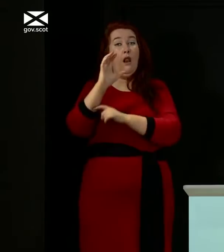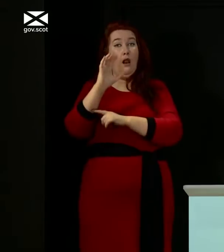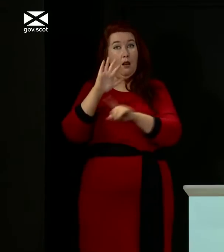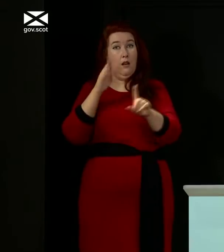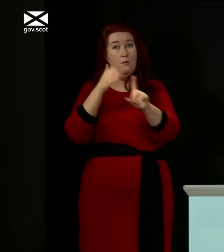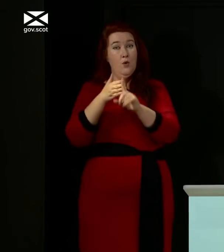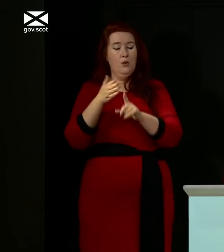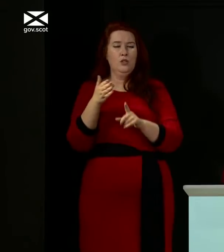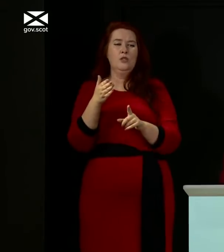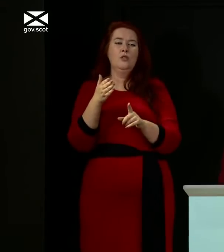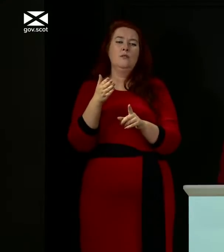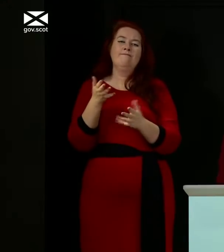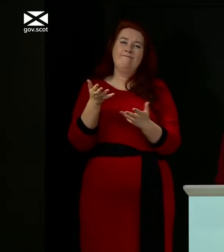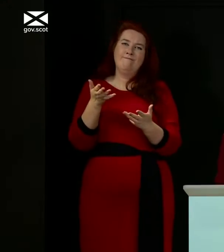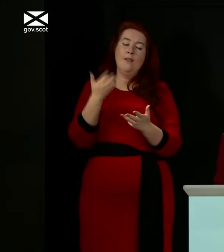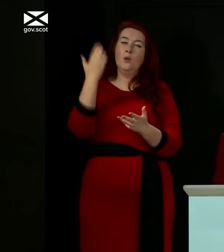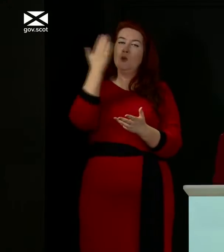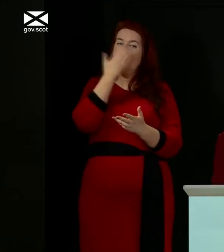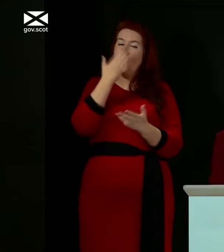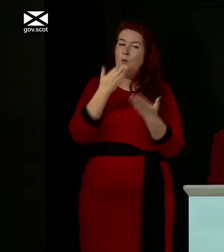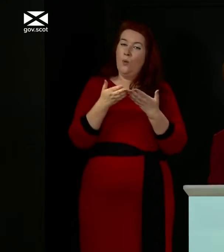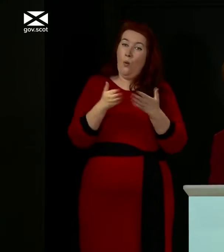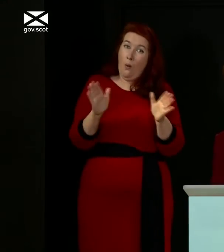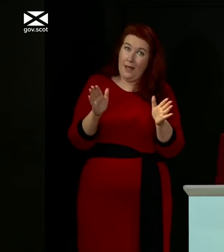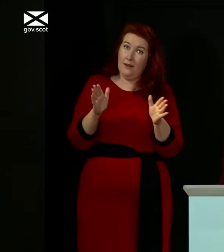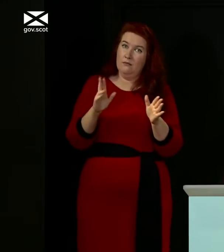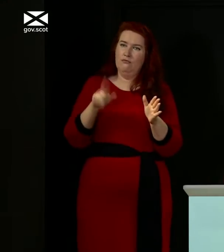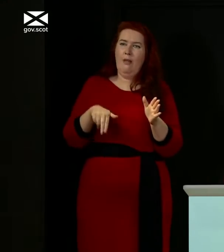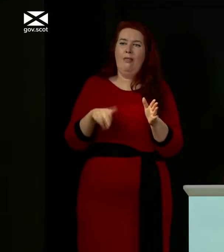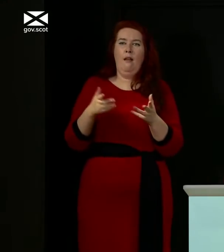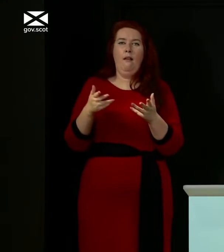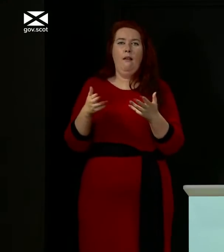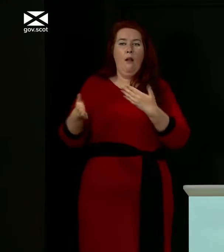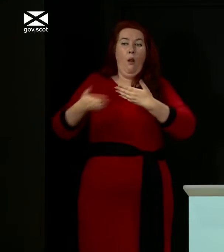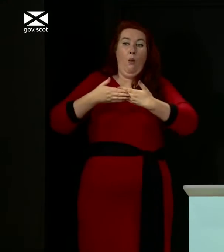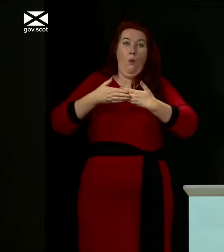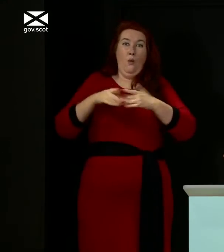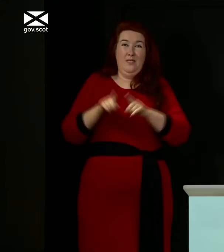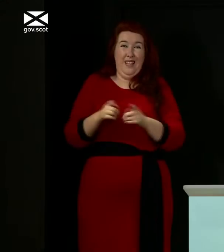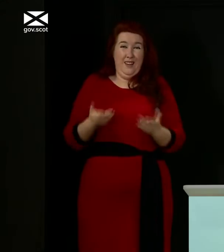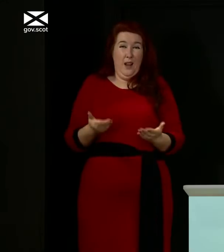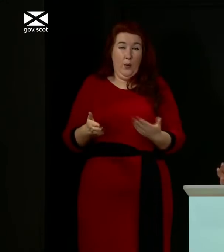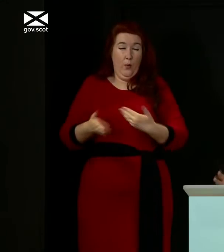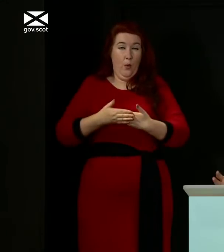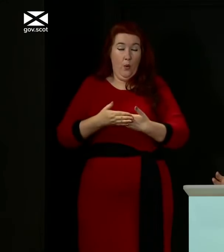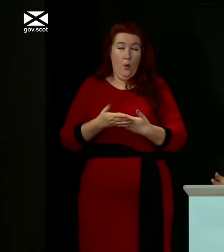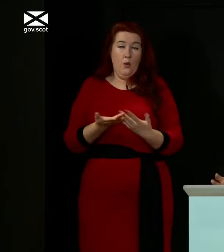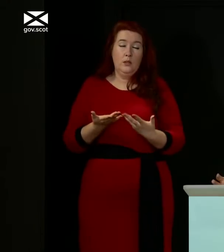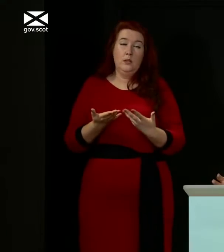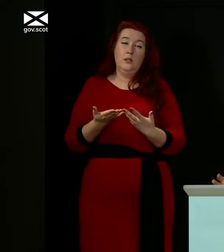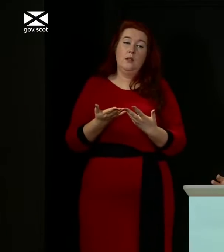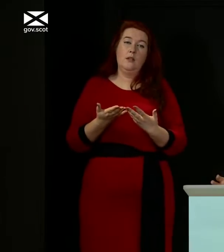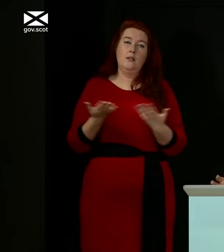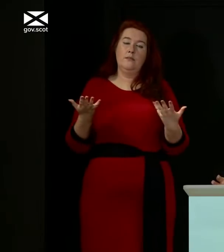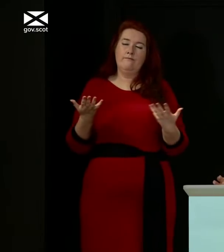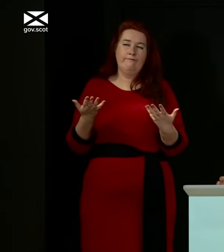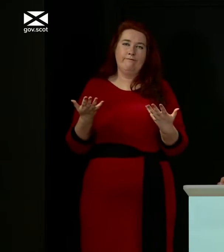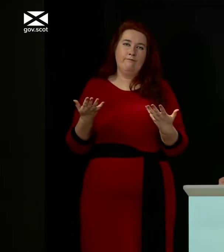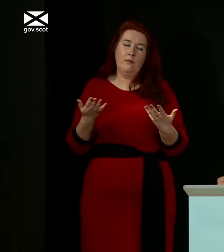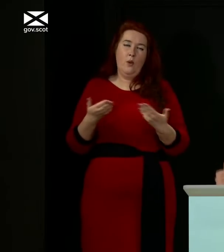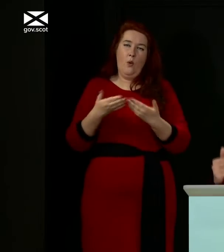schools open as opposed to them being essentially closed as they are right now is not necessarily going to be